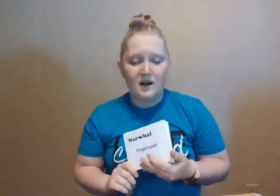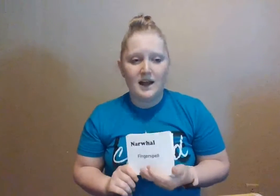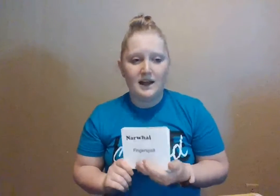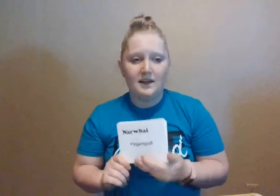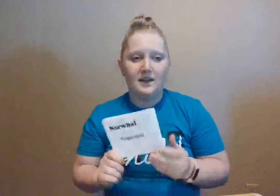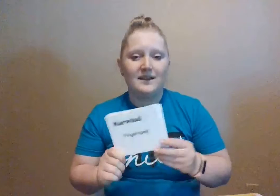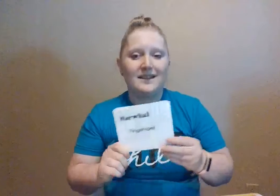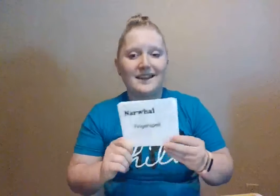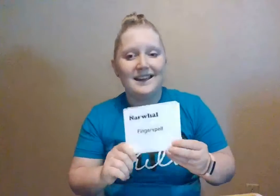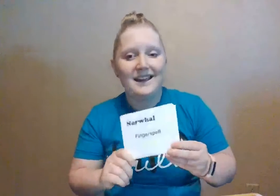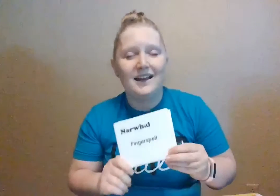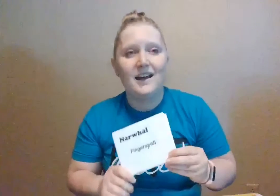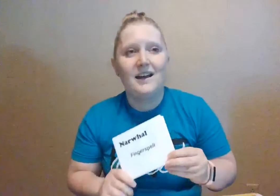like the sea's